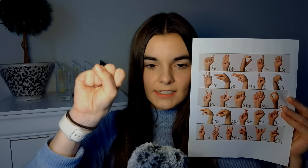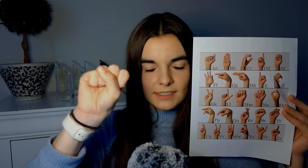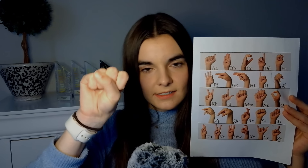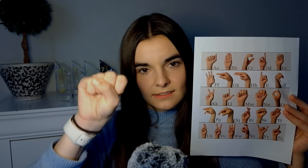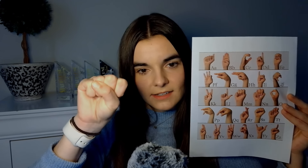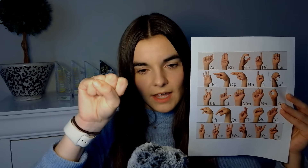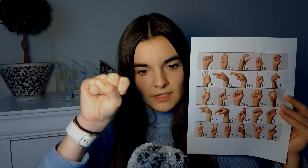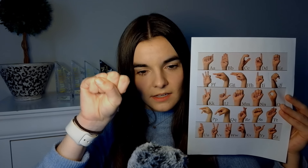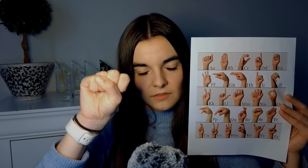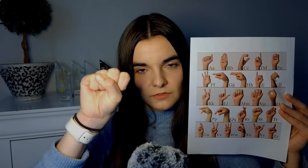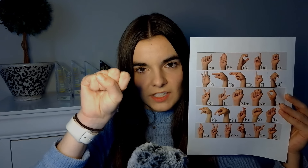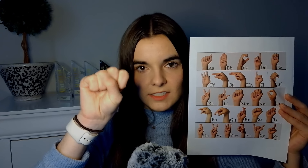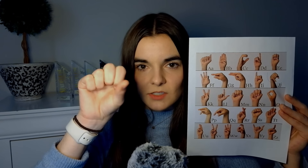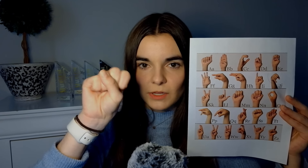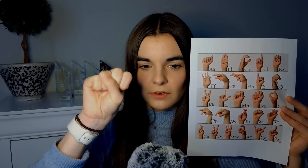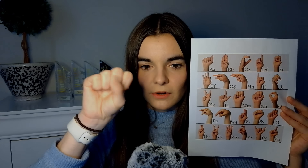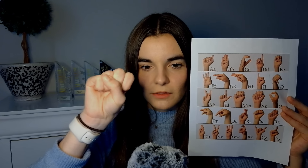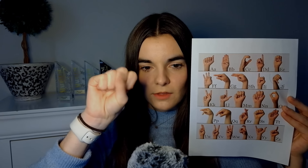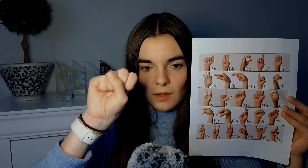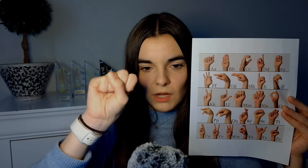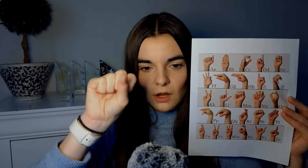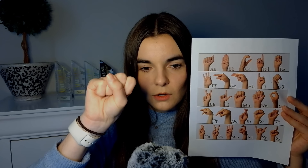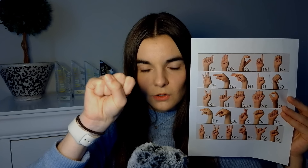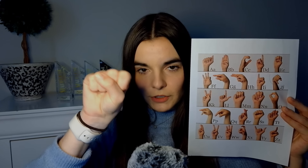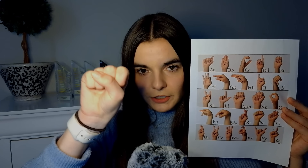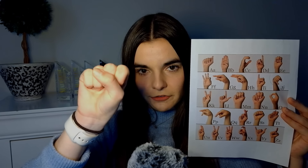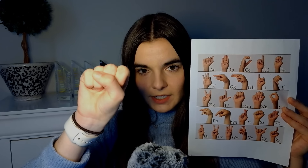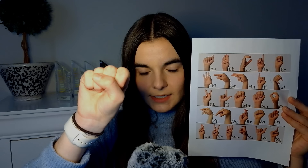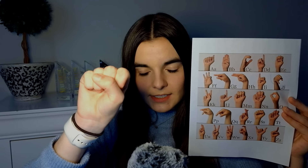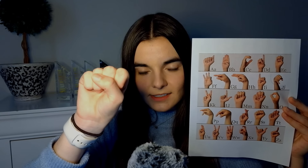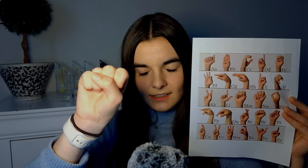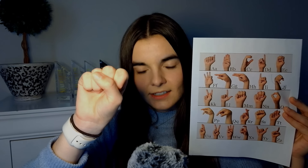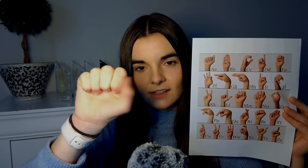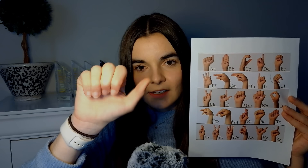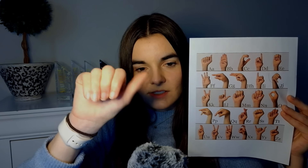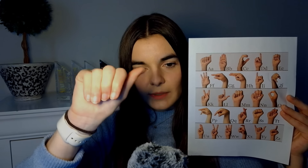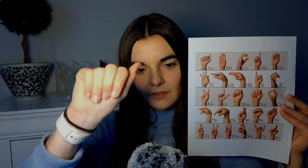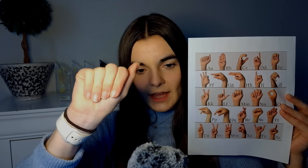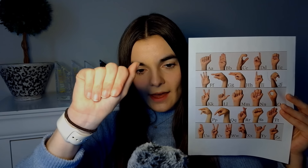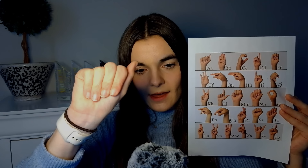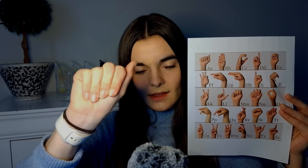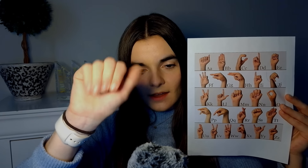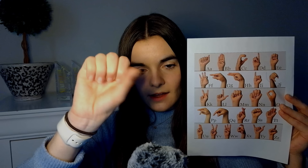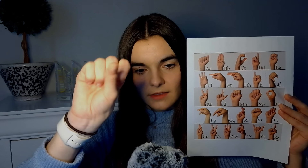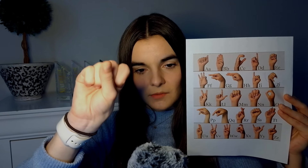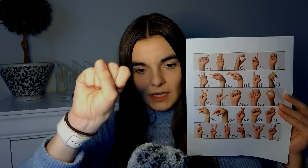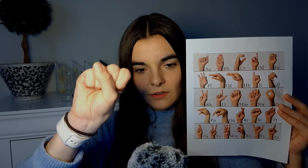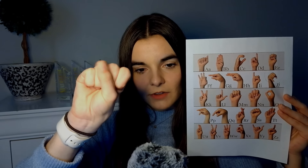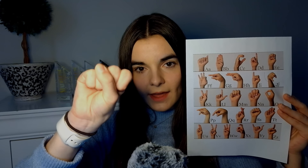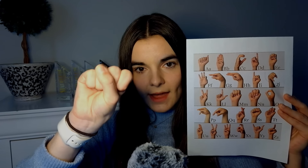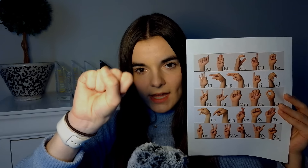S is a fist with your thumb over your fist. So we have A and then we have